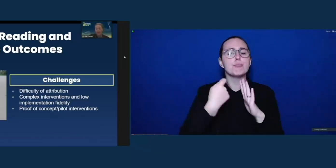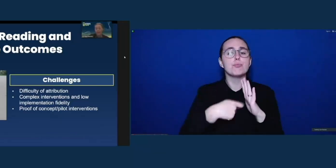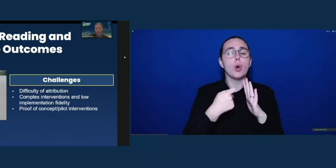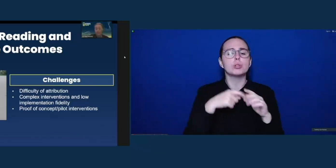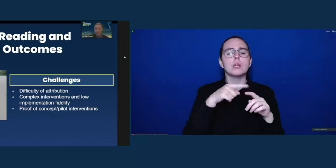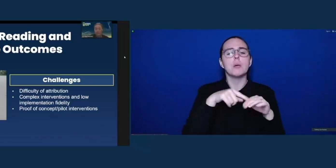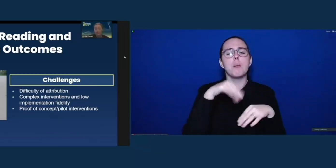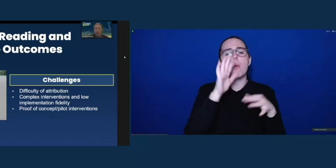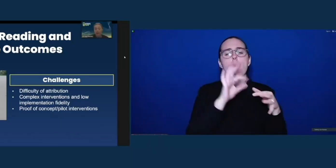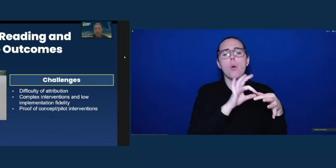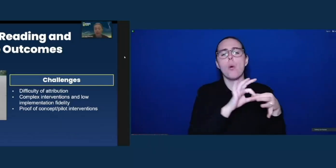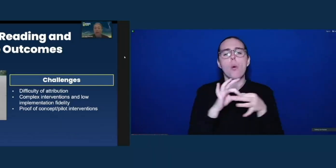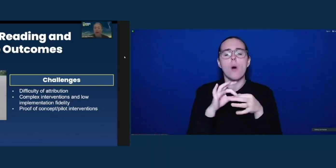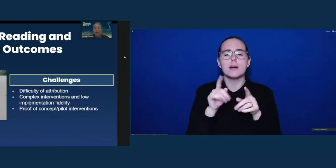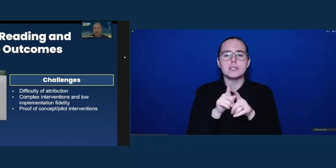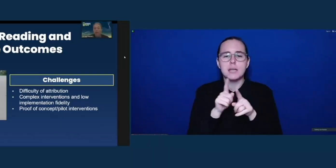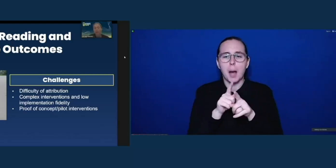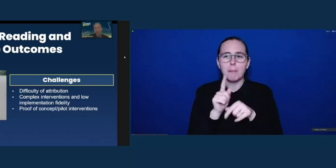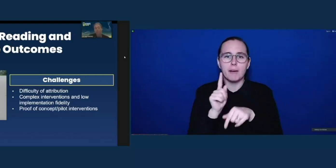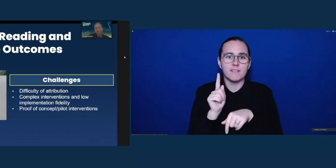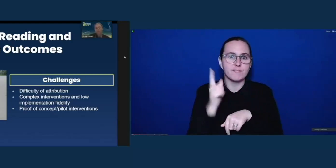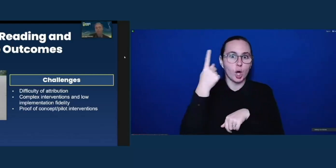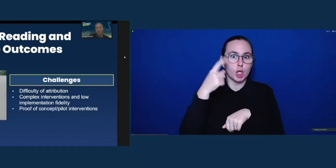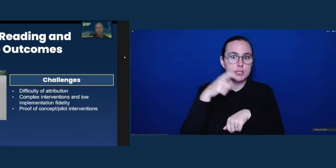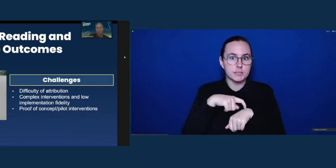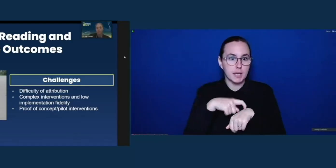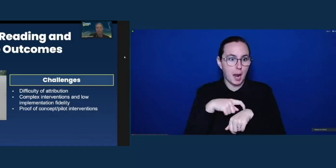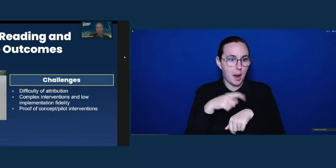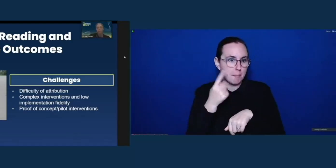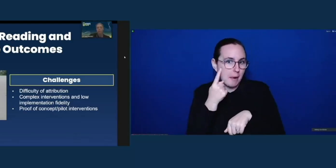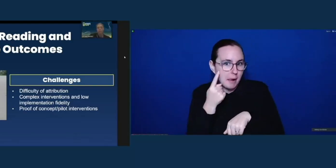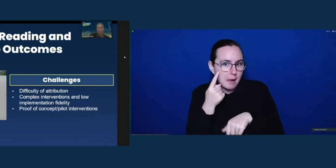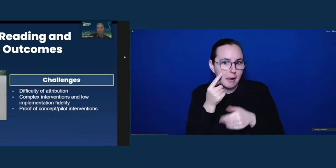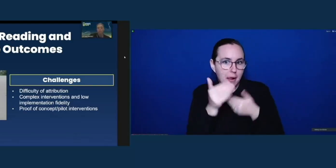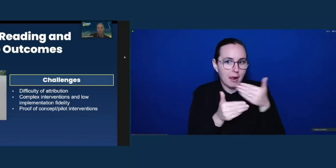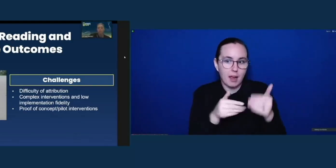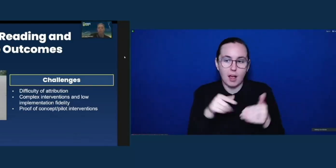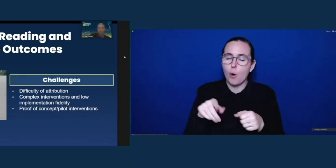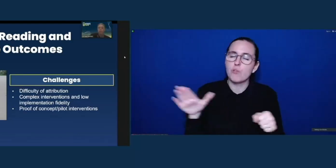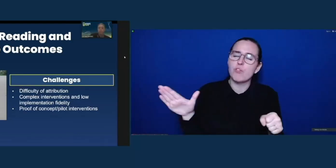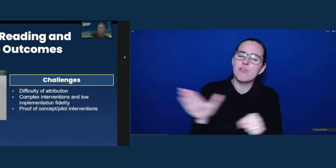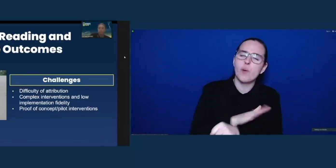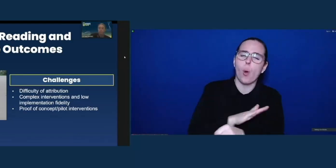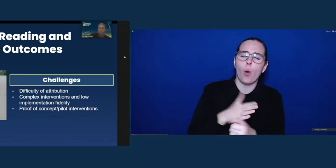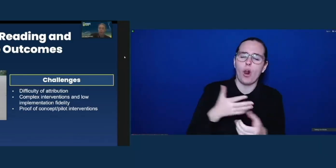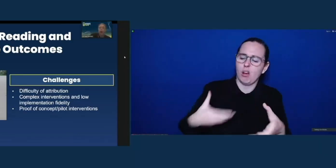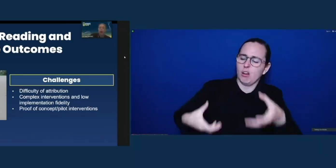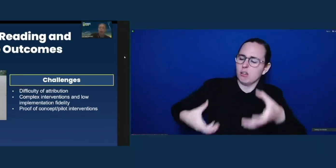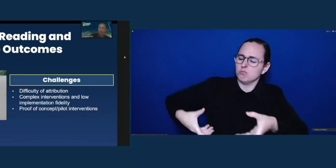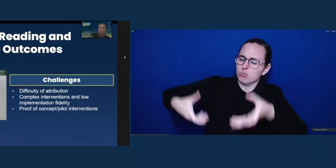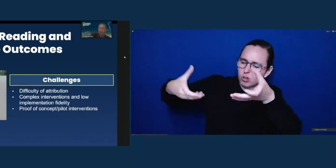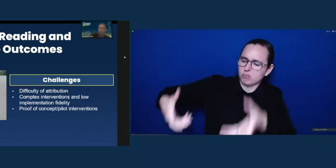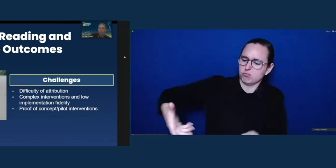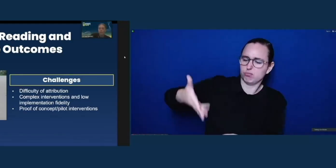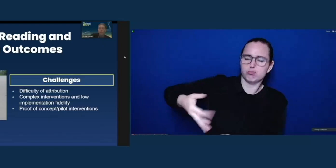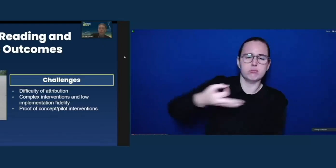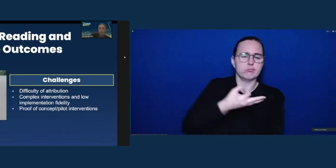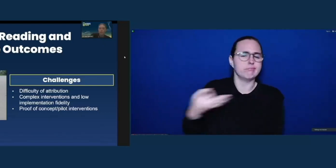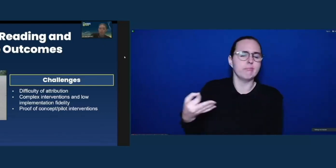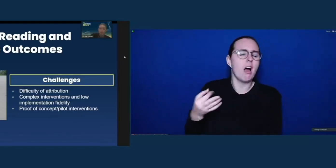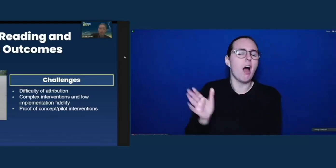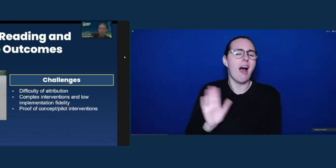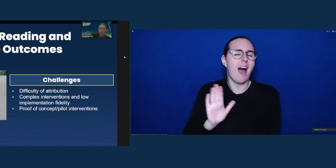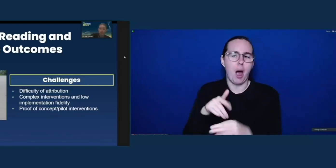fully tested or stabilized. And it also made it quite difficult to be able to fully understand how those